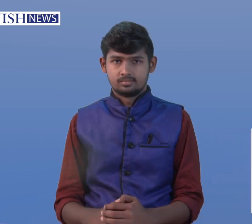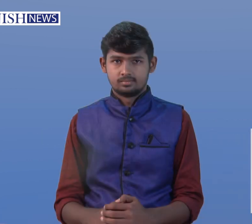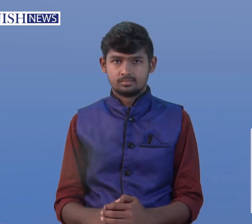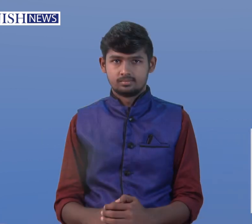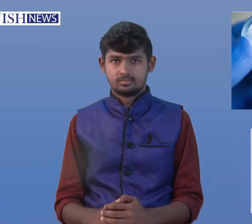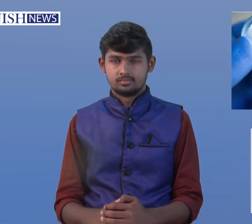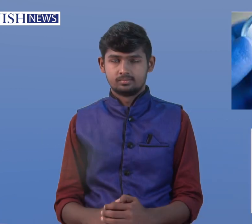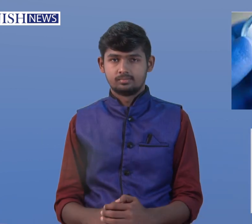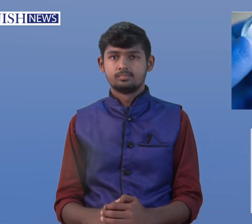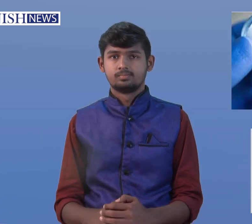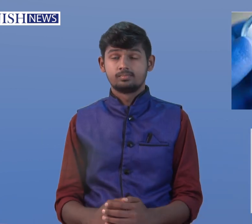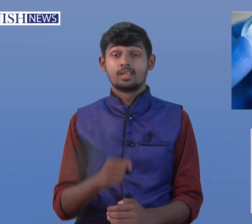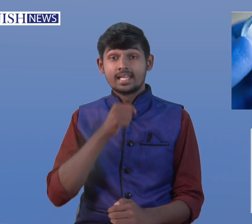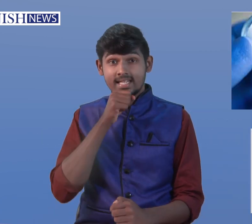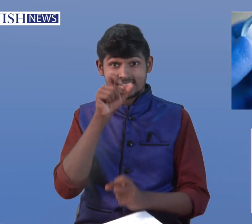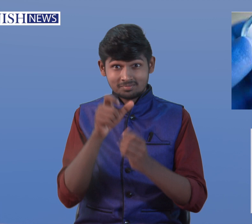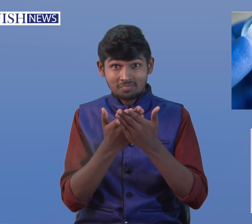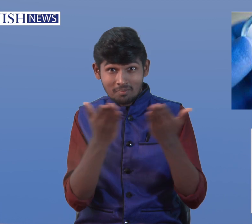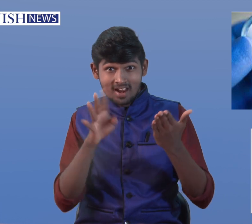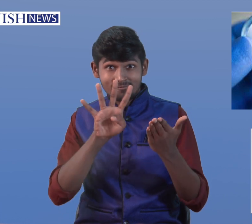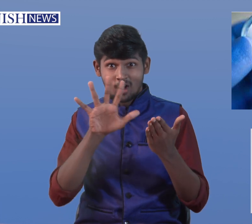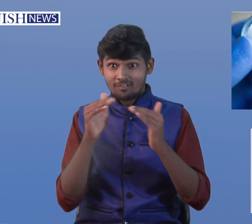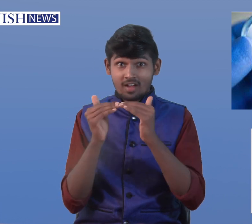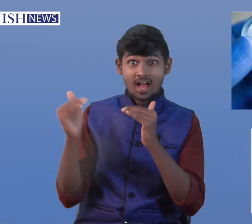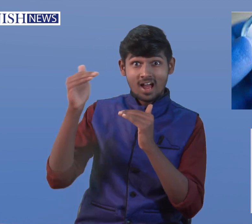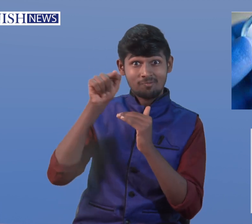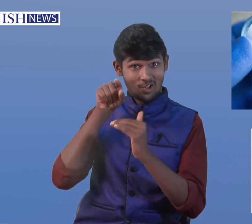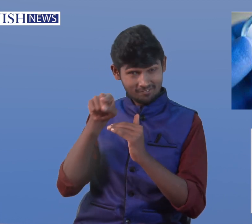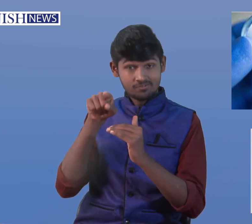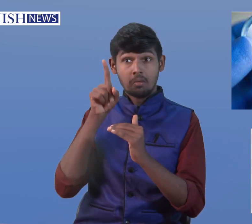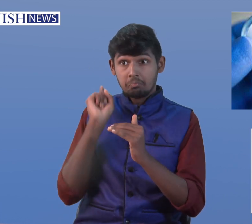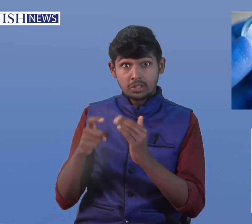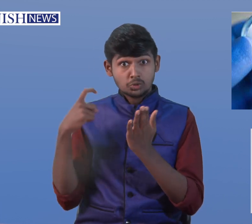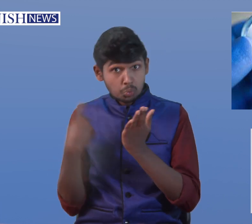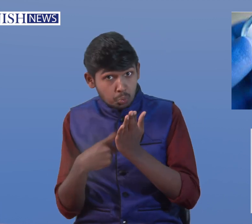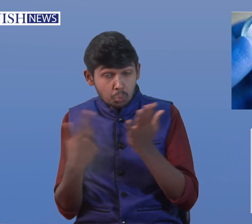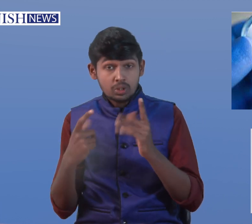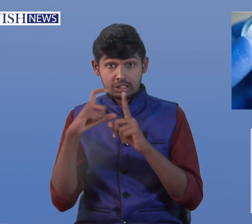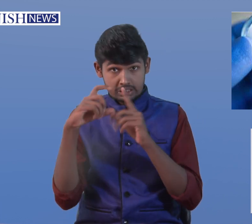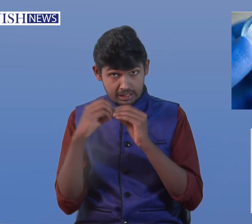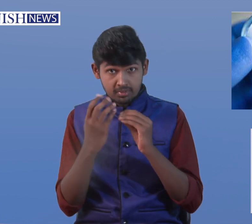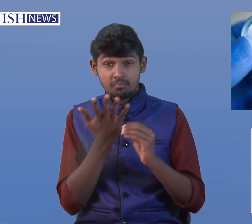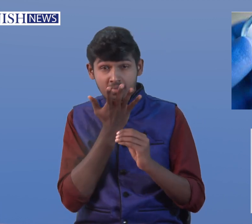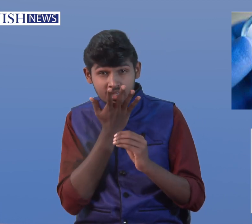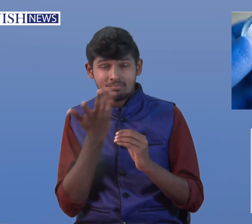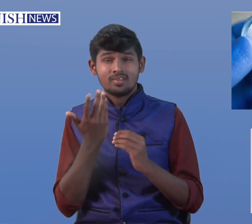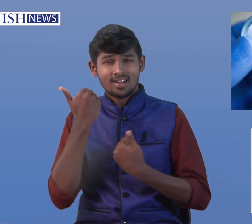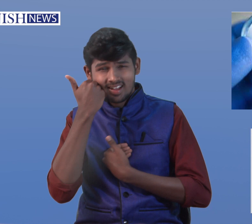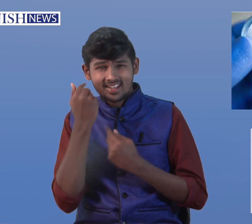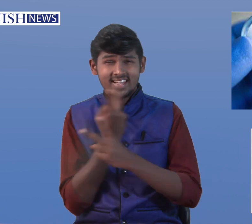Anyone over 45 can get COVID vaccination April 1 onwards. In a move to